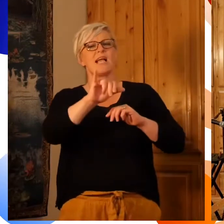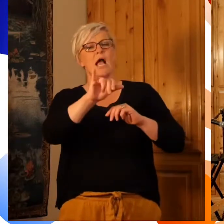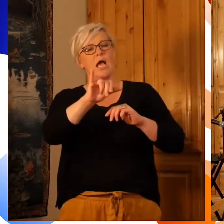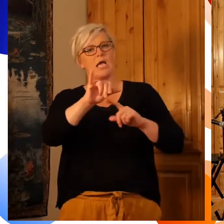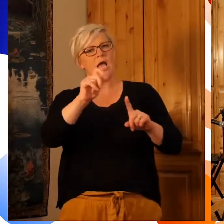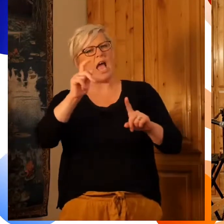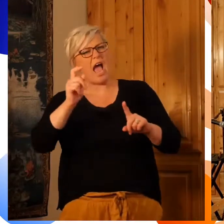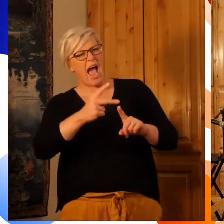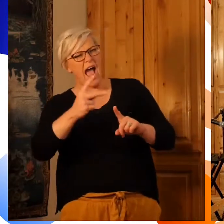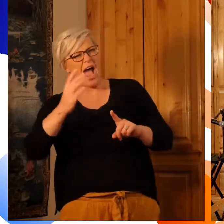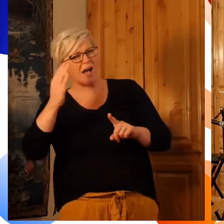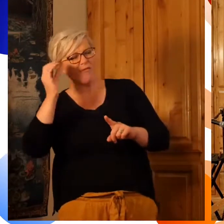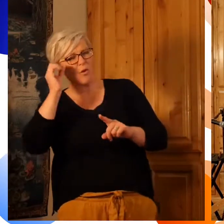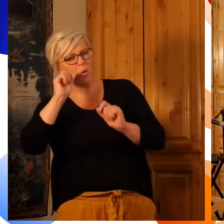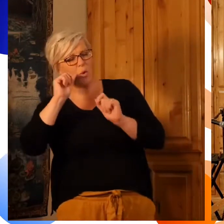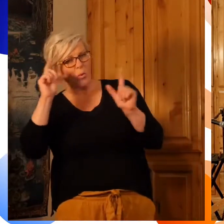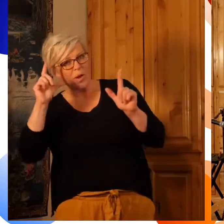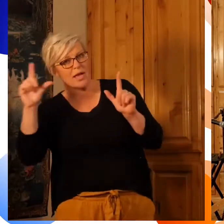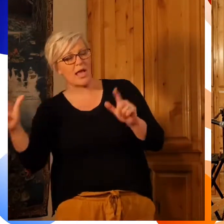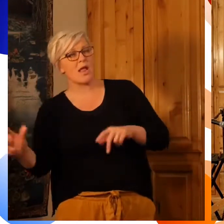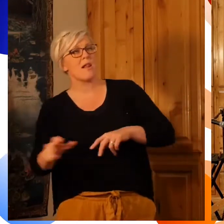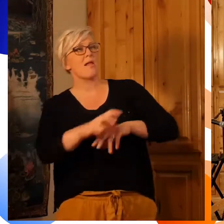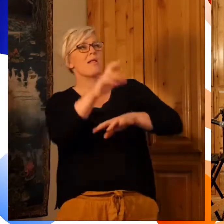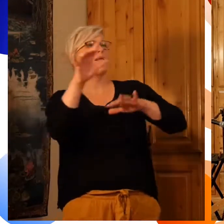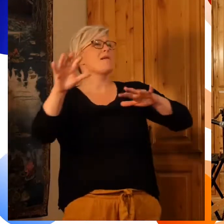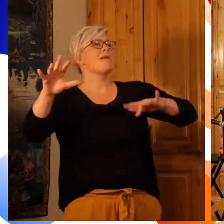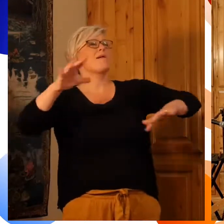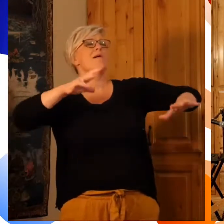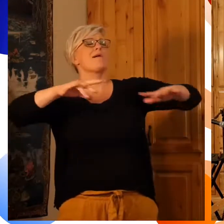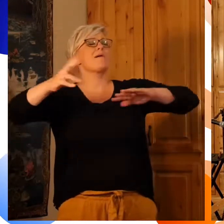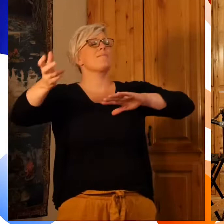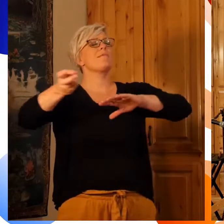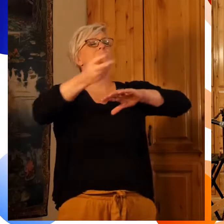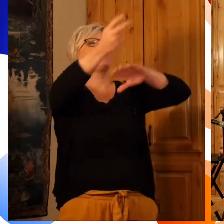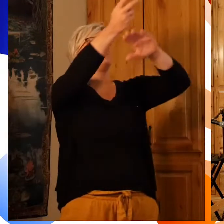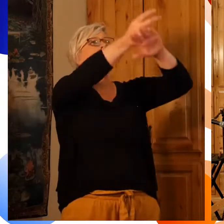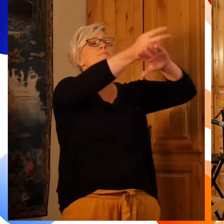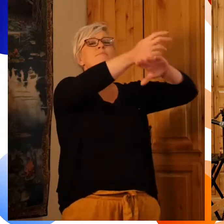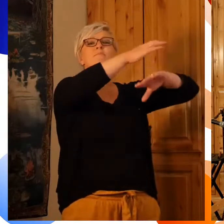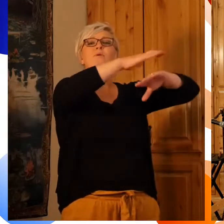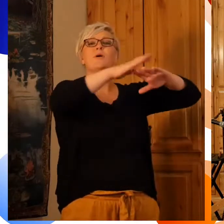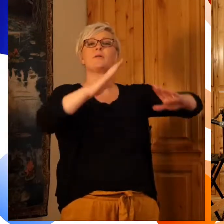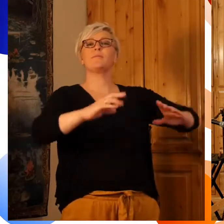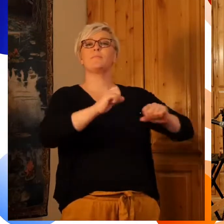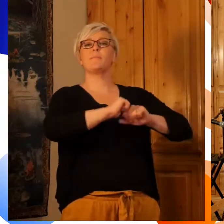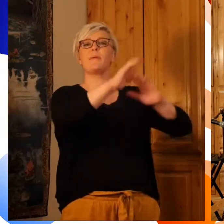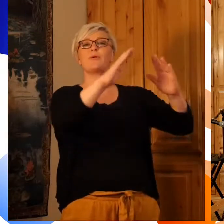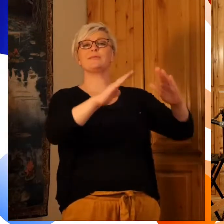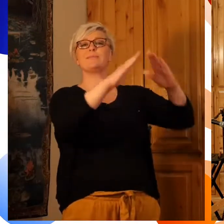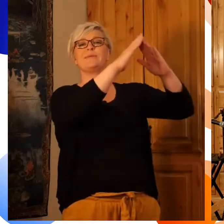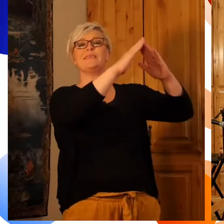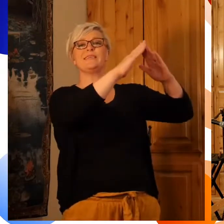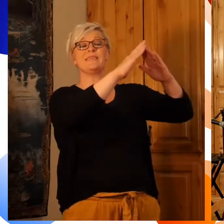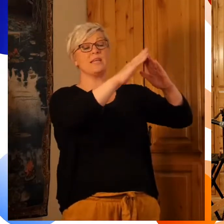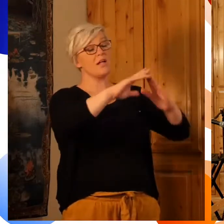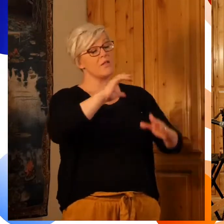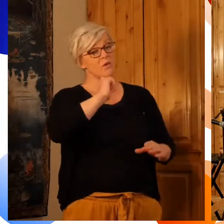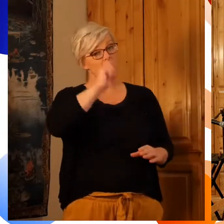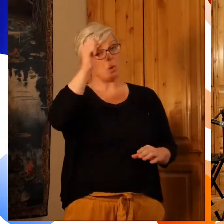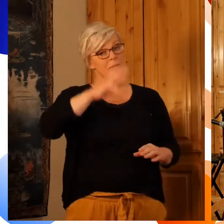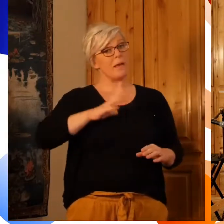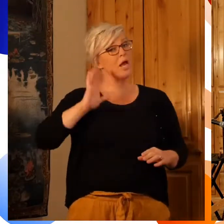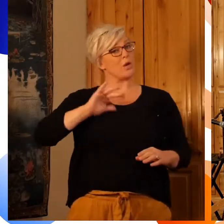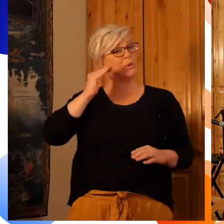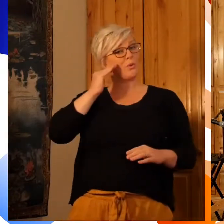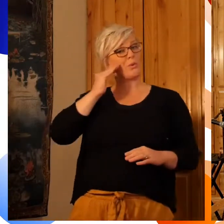some lonesome mountain peak. Why, an old fellow I knew by the name of Old Donald was led